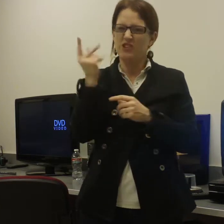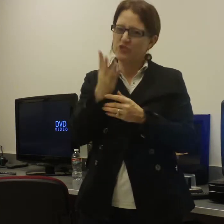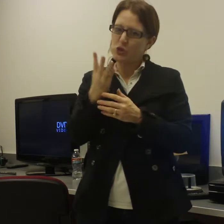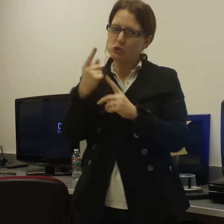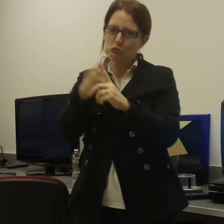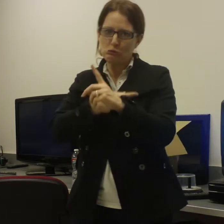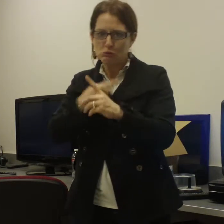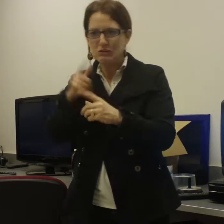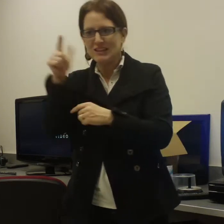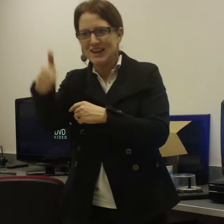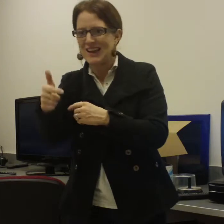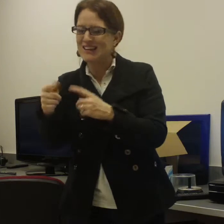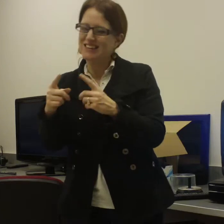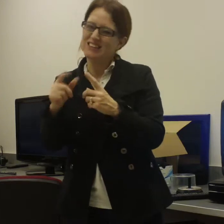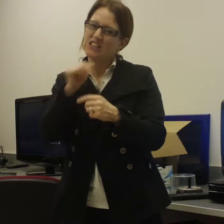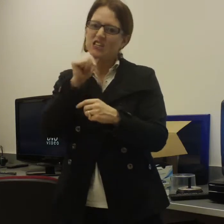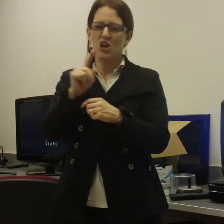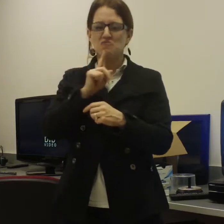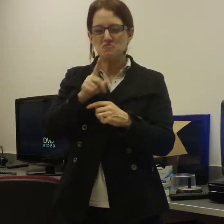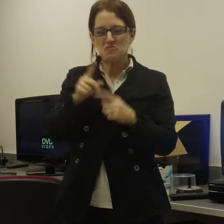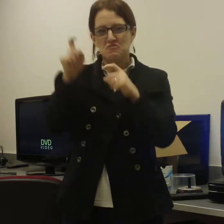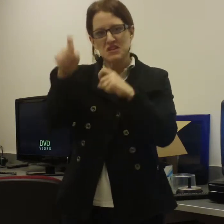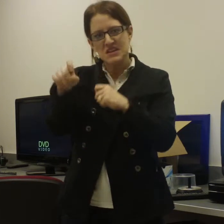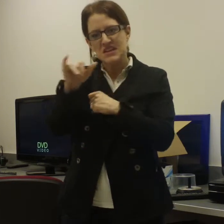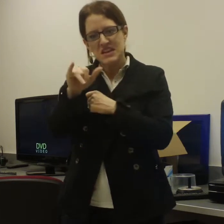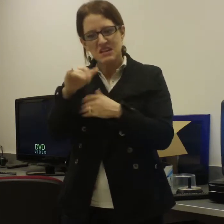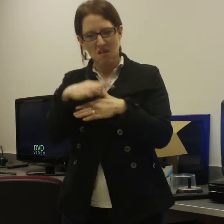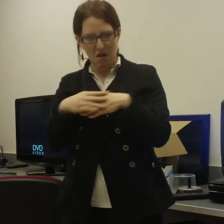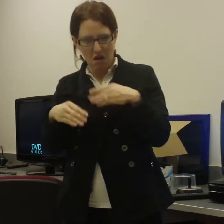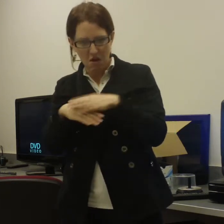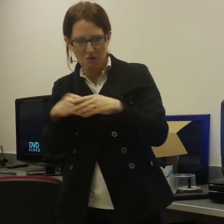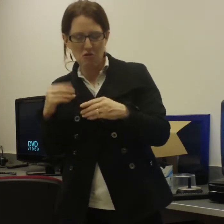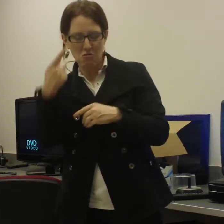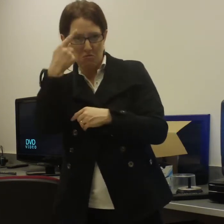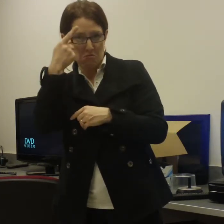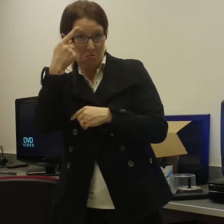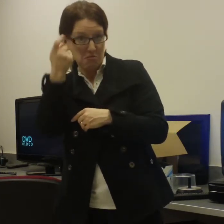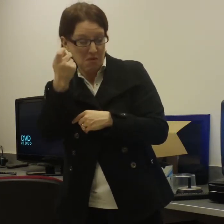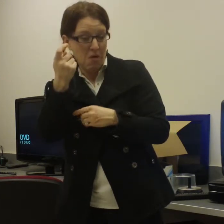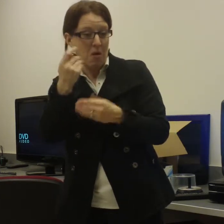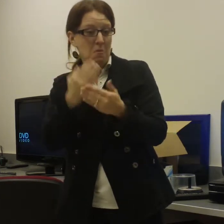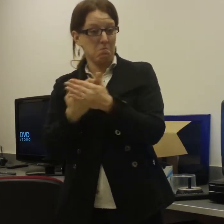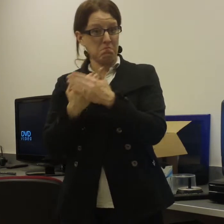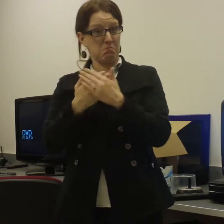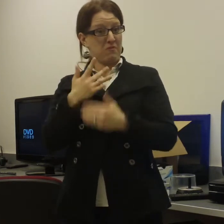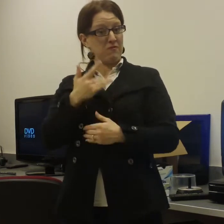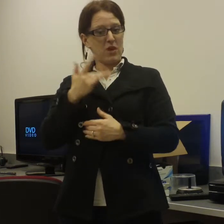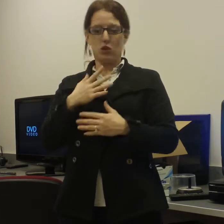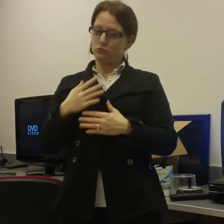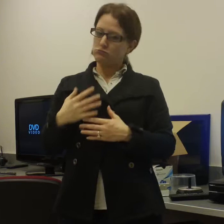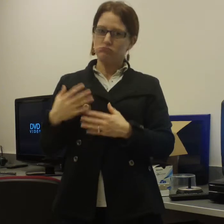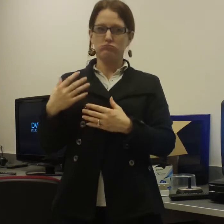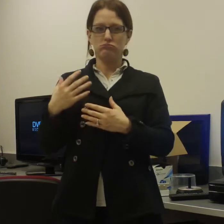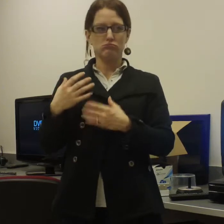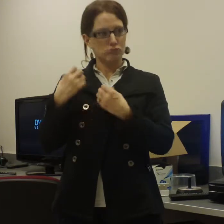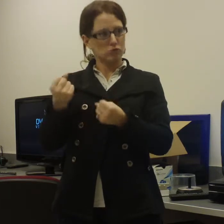that comfort is no longer needed. Once the baby feels secure in its environment with its parents, and the fact that it knows